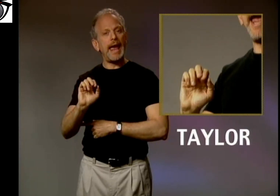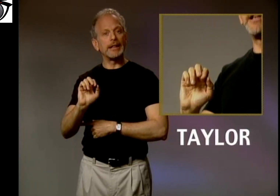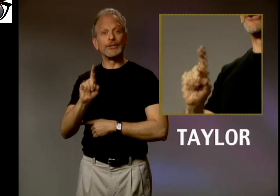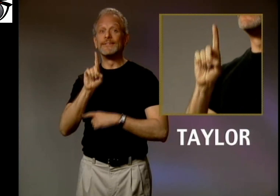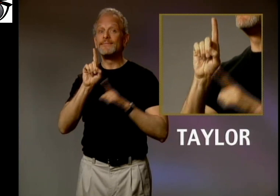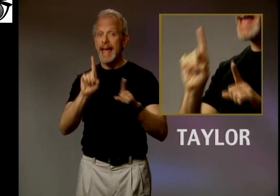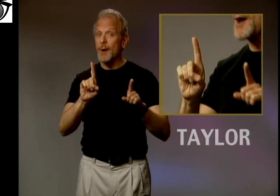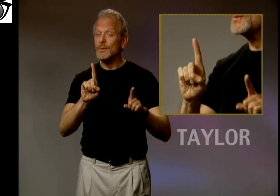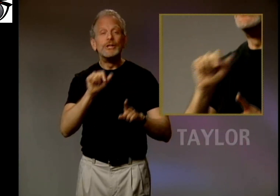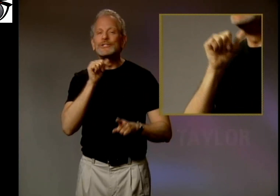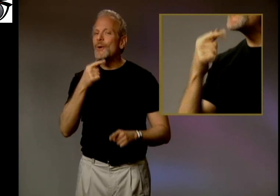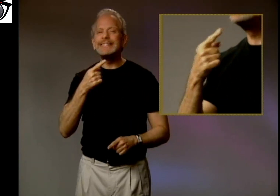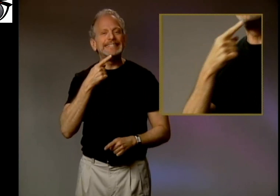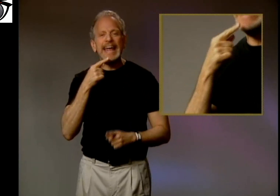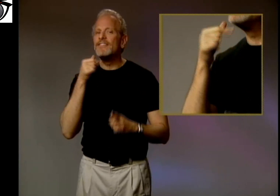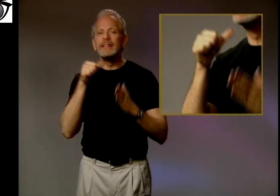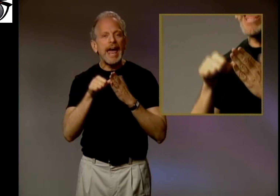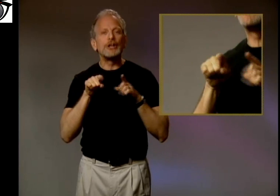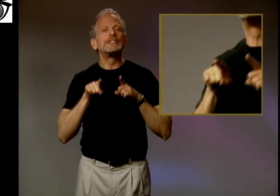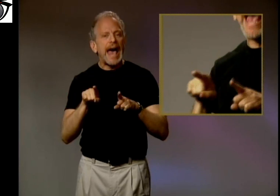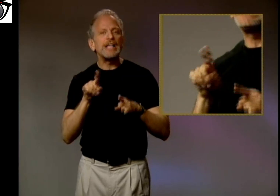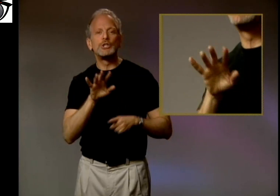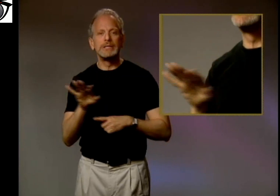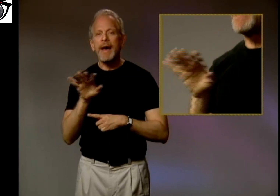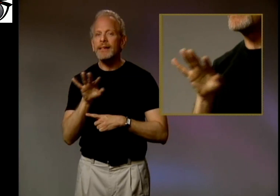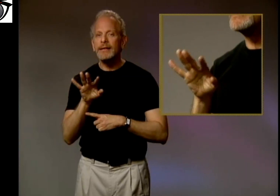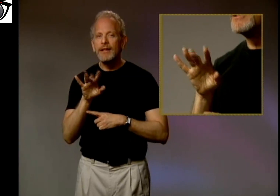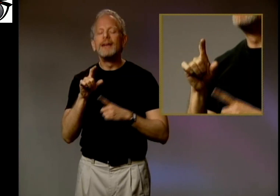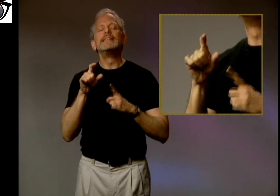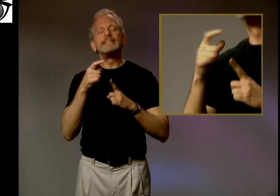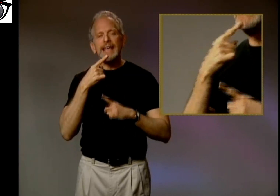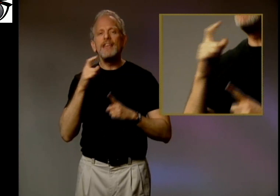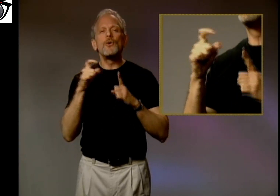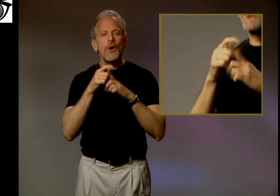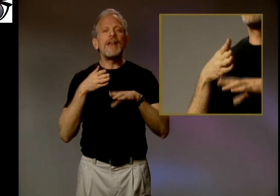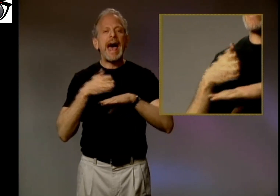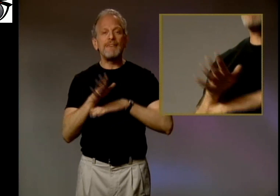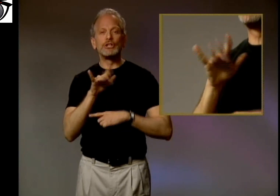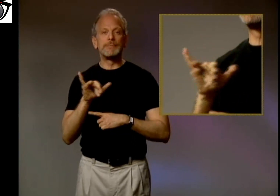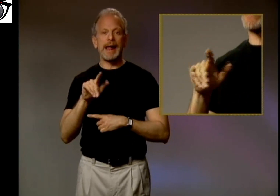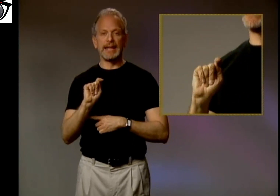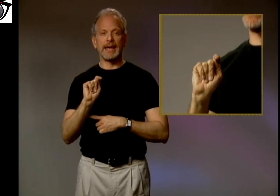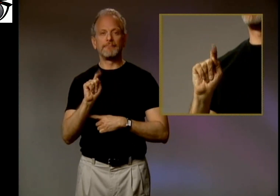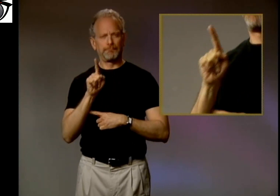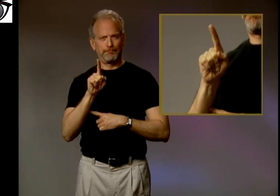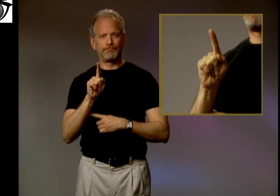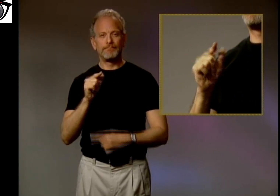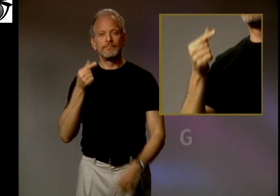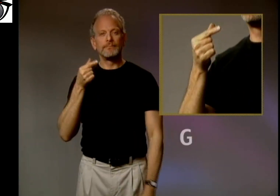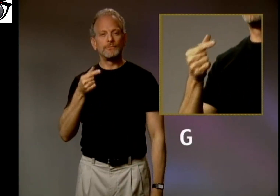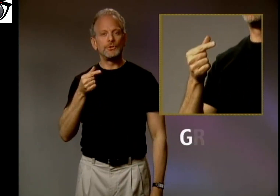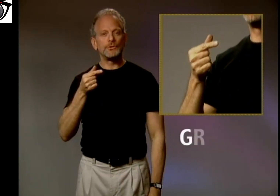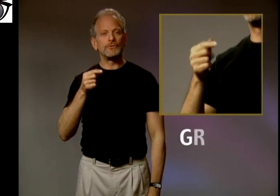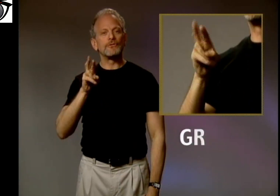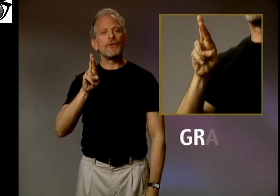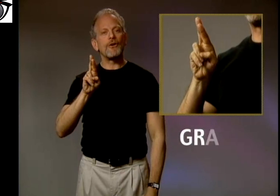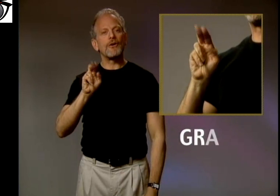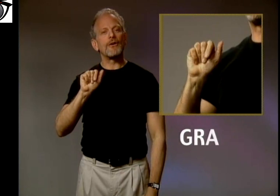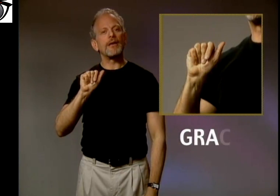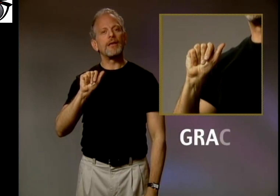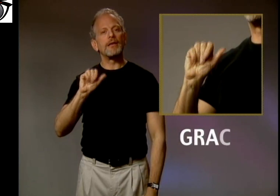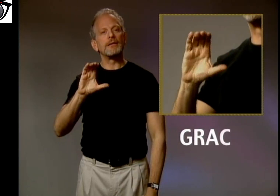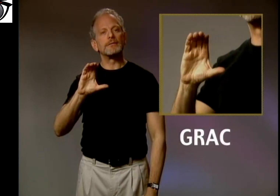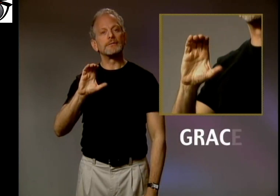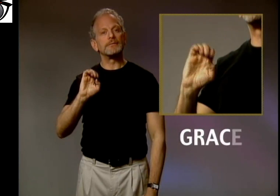T-A-Y-L-O-R, Taylor. Now, don't say the letters as you spell it. Say the word after spelling it.